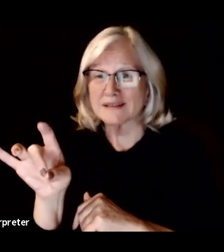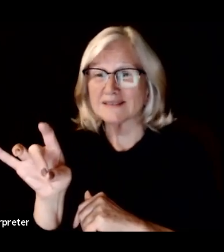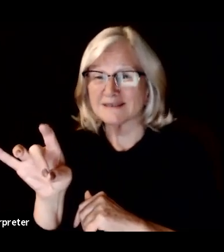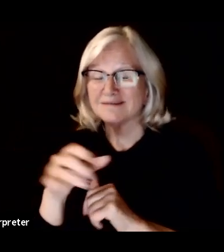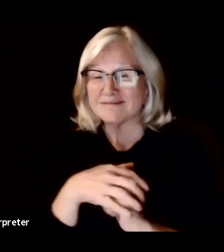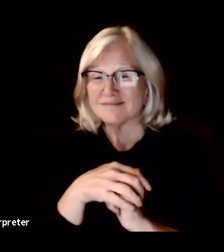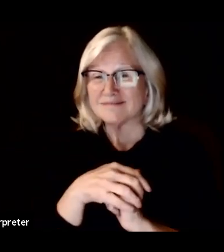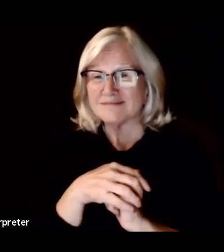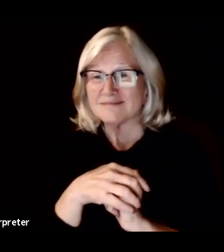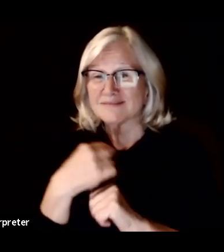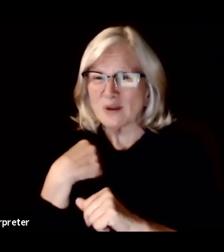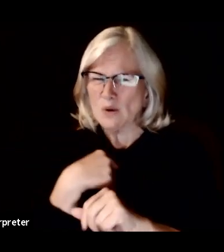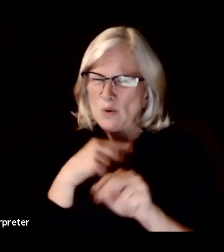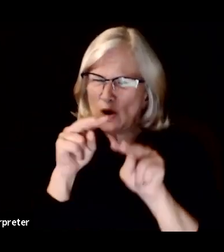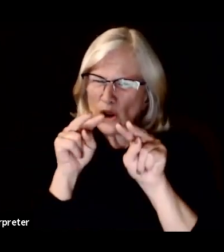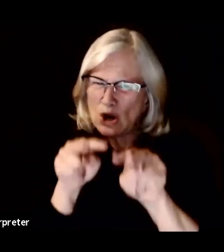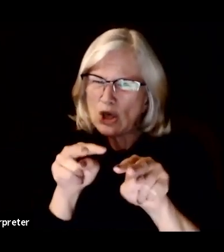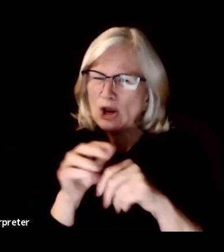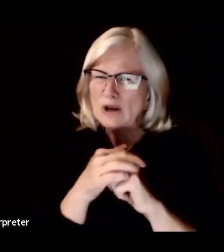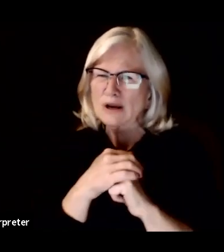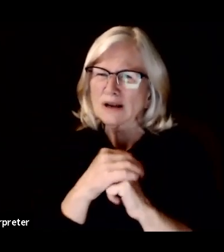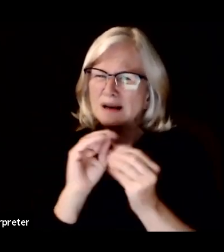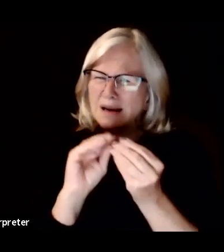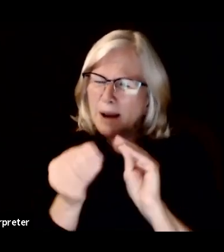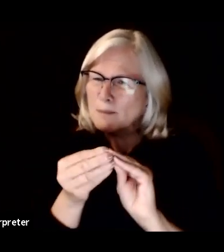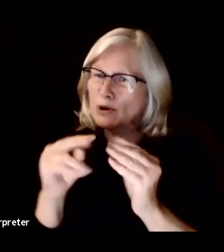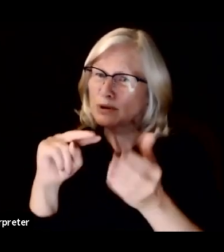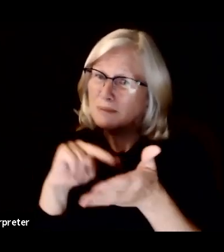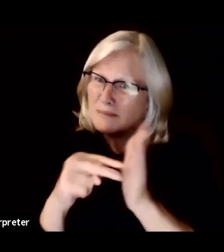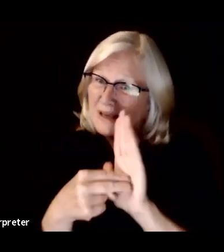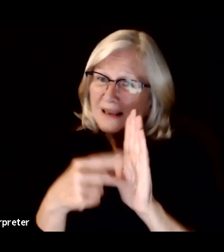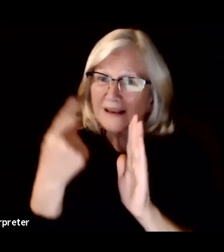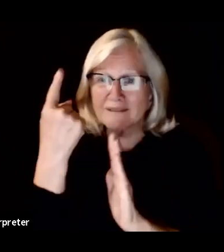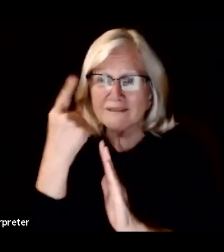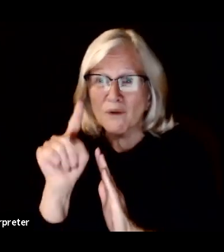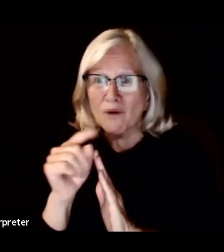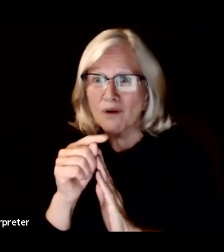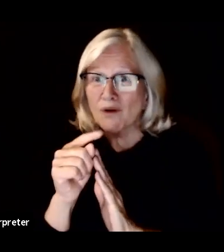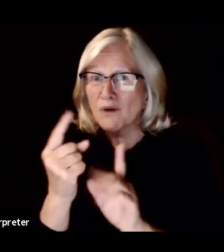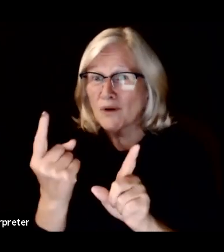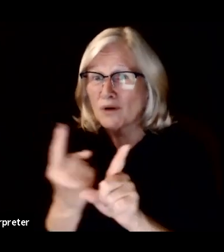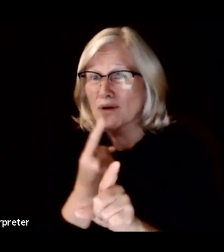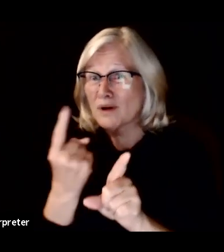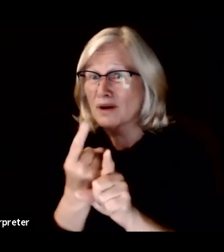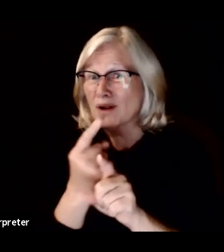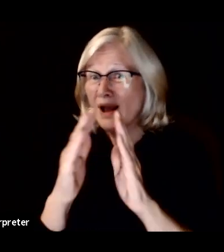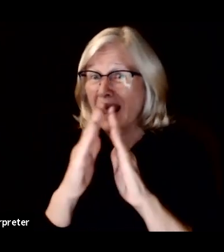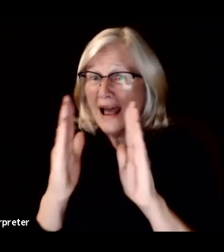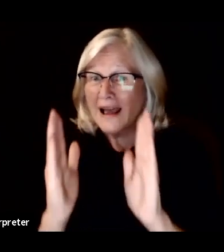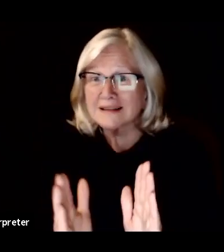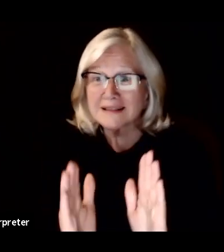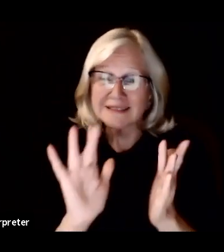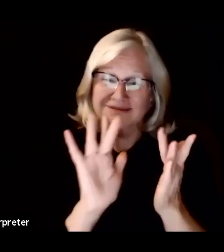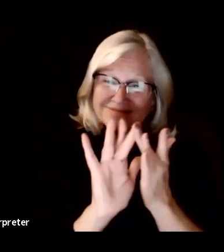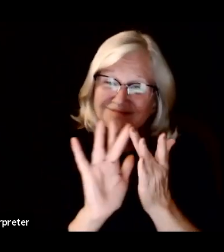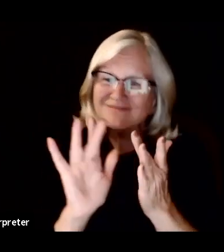what that means for just household contacts that were recommended for quarantine, that's